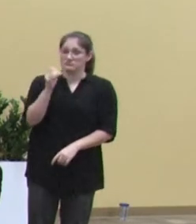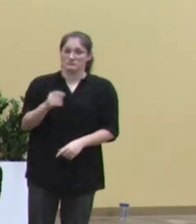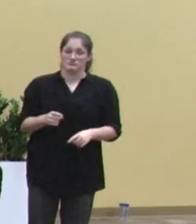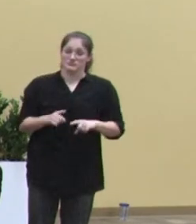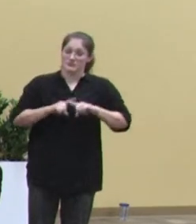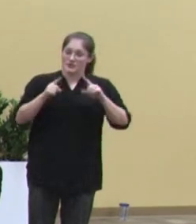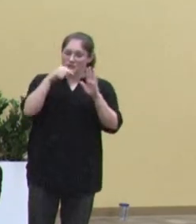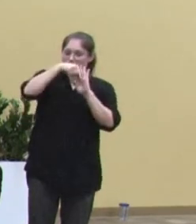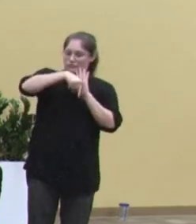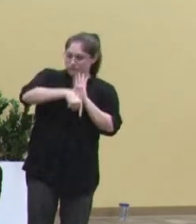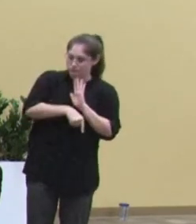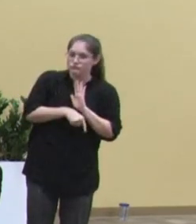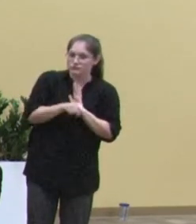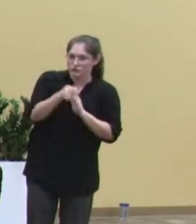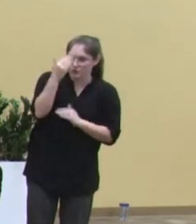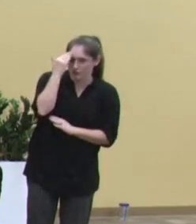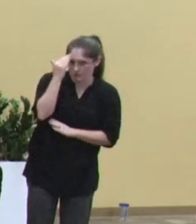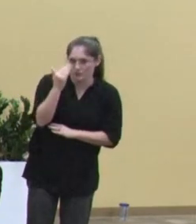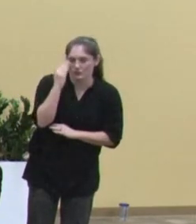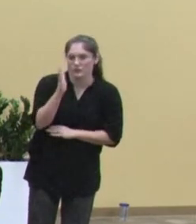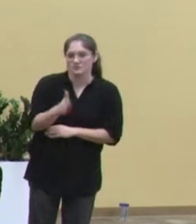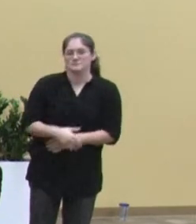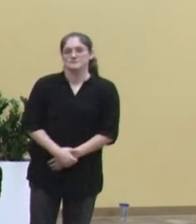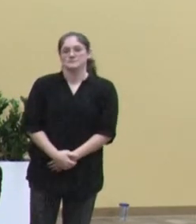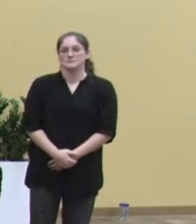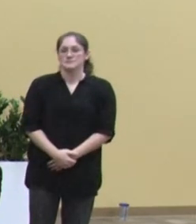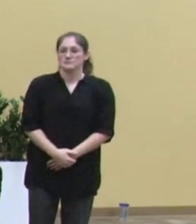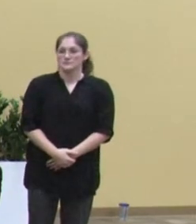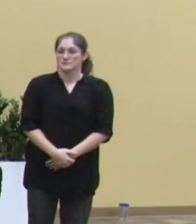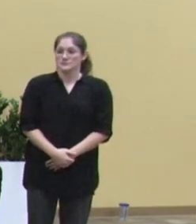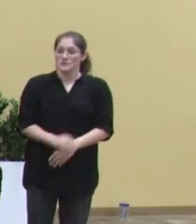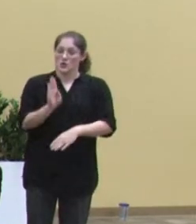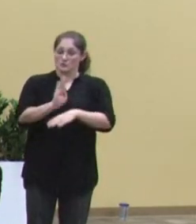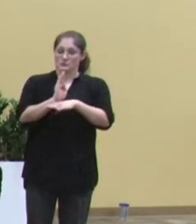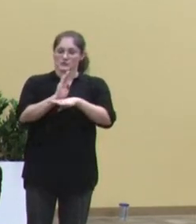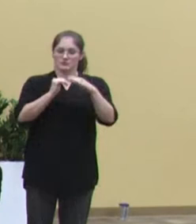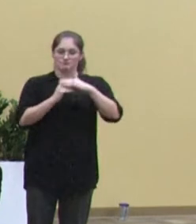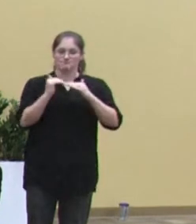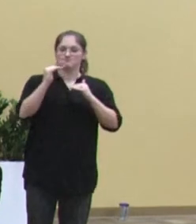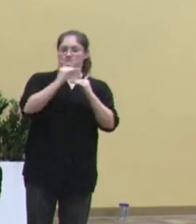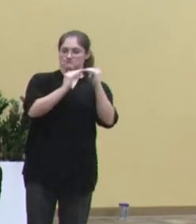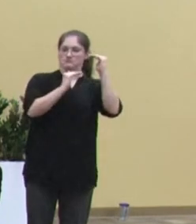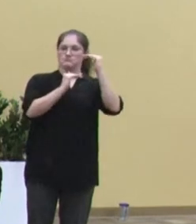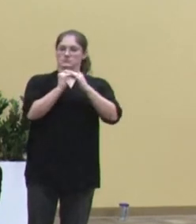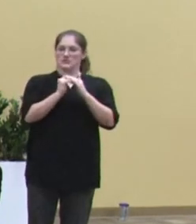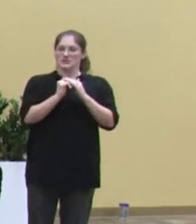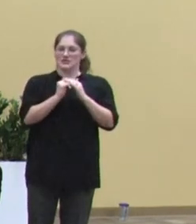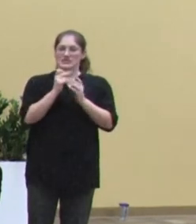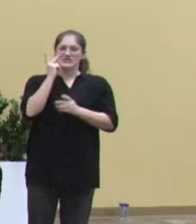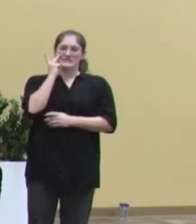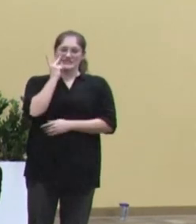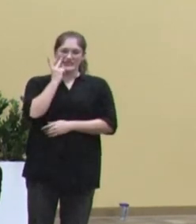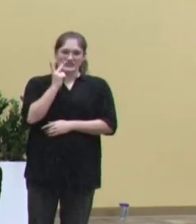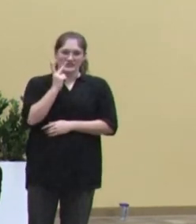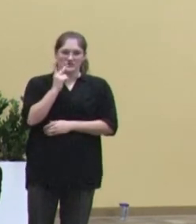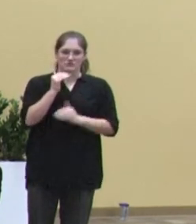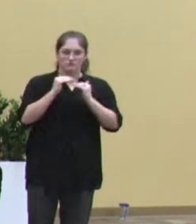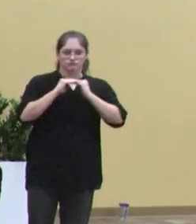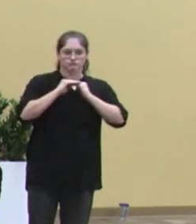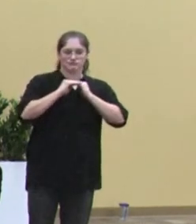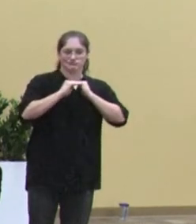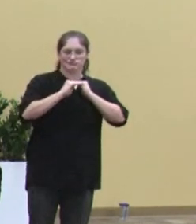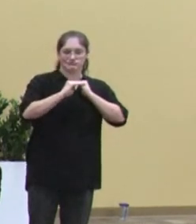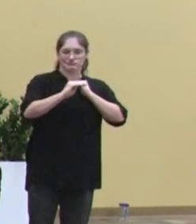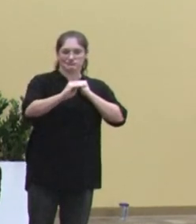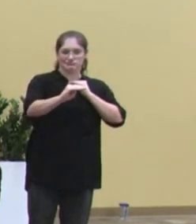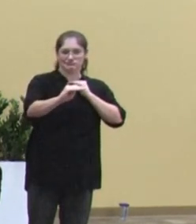the same time, this tremendous growth in the rate of business formation, we've seen this stagnation or flatline of earning.